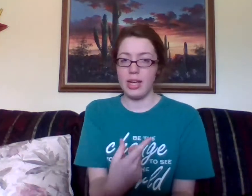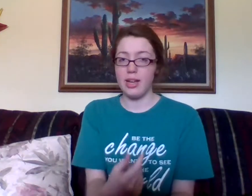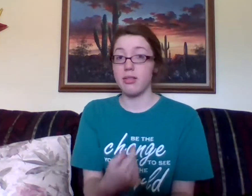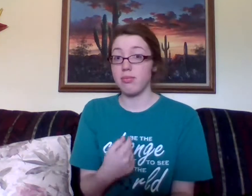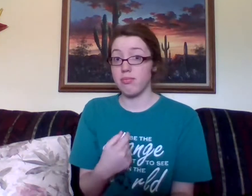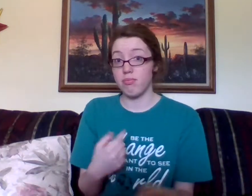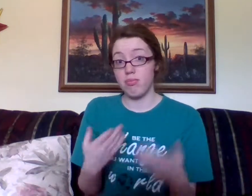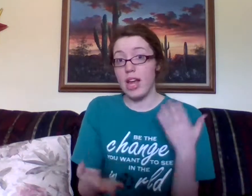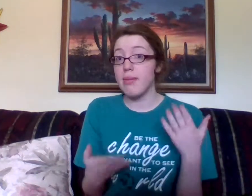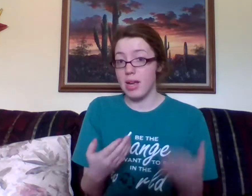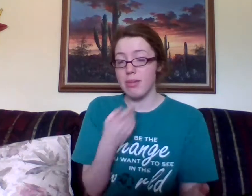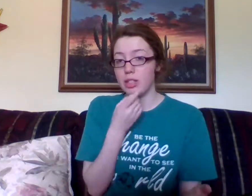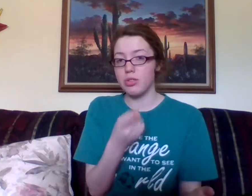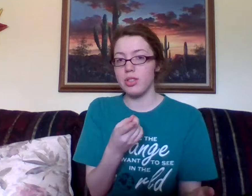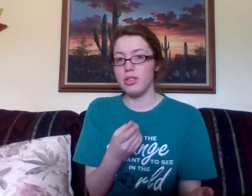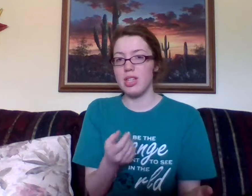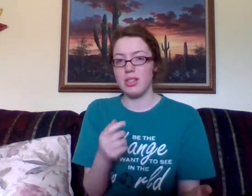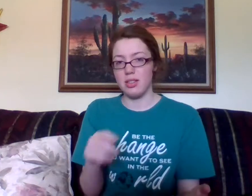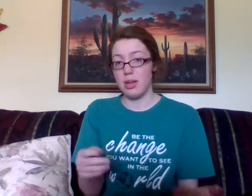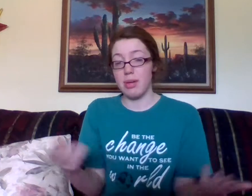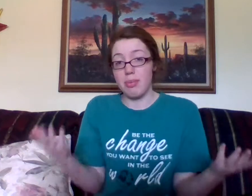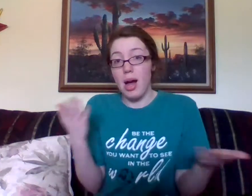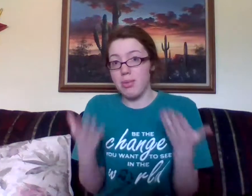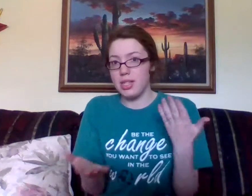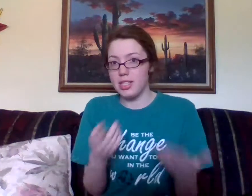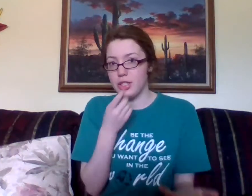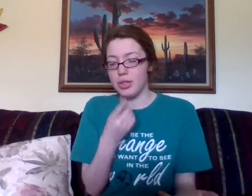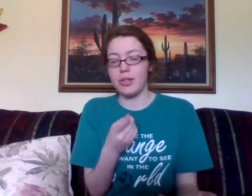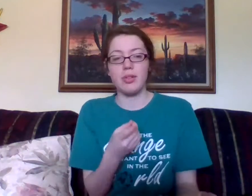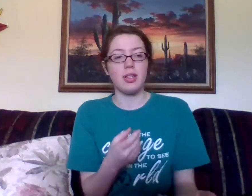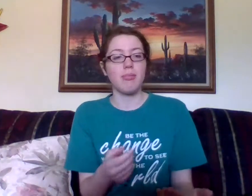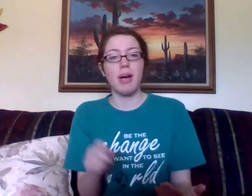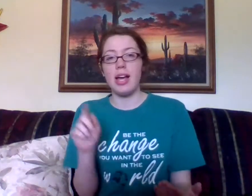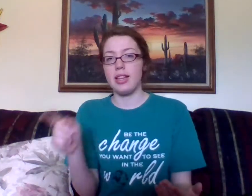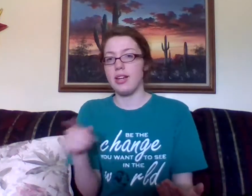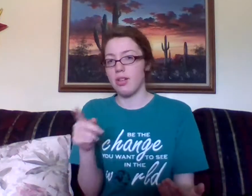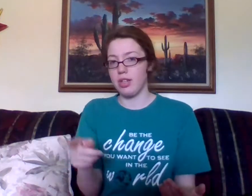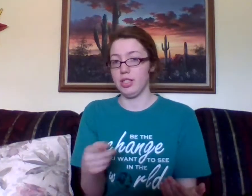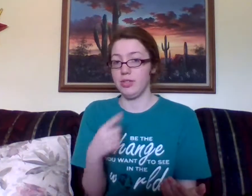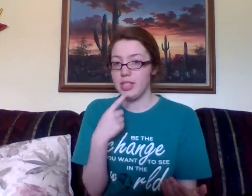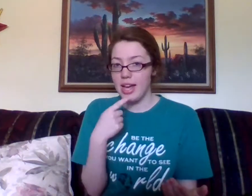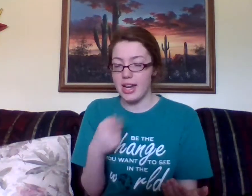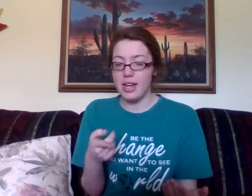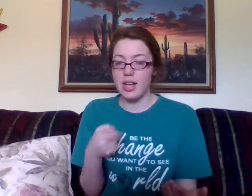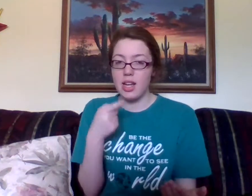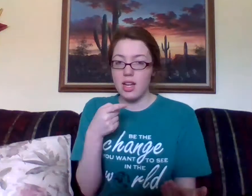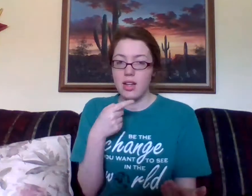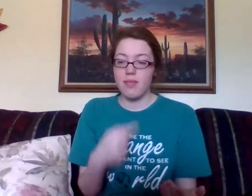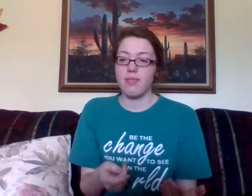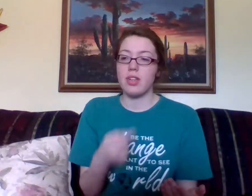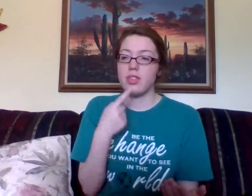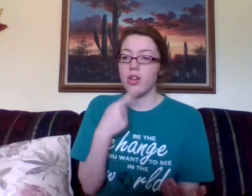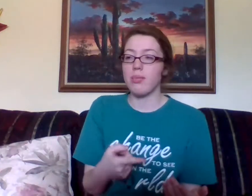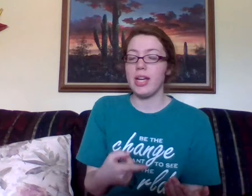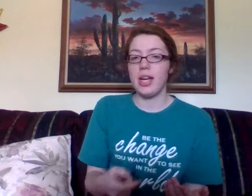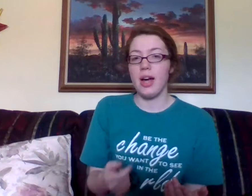me, and it may be true. It probably is true, but they're the ones who said it. They've told me,